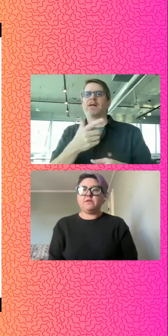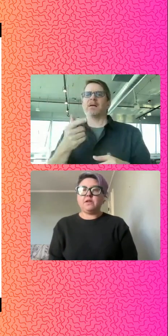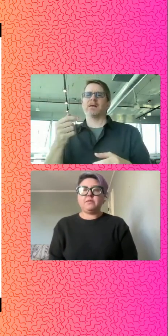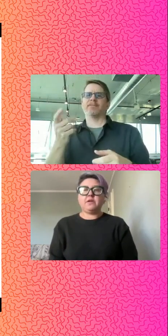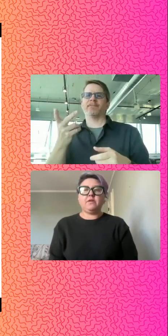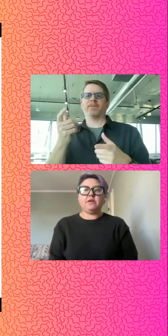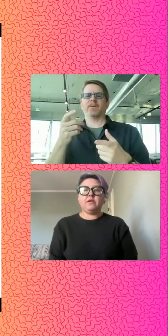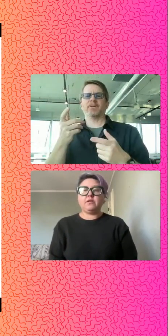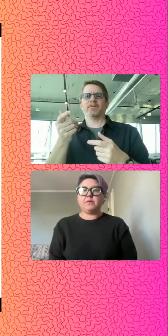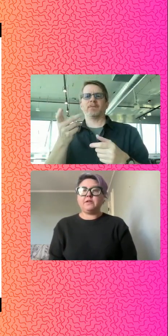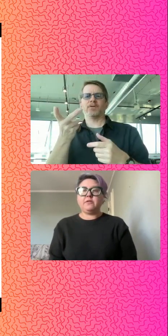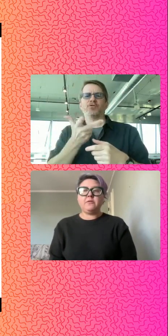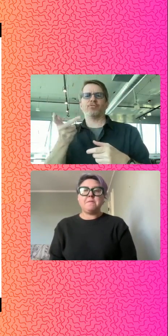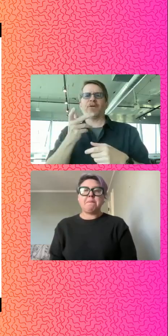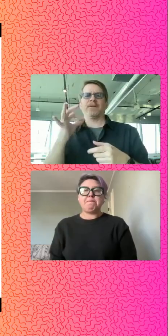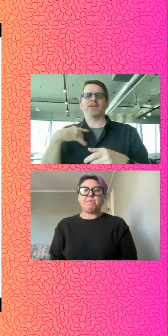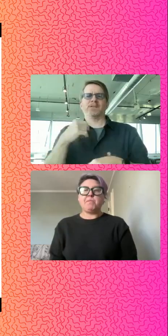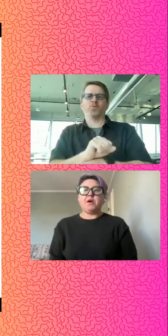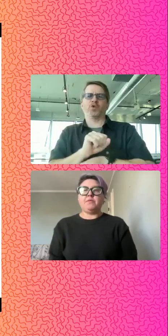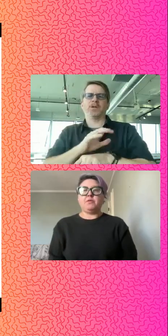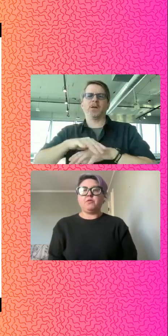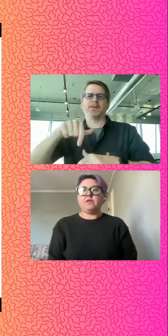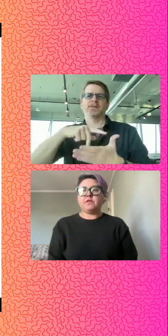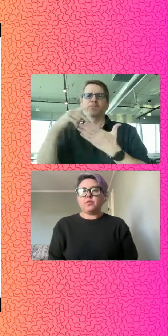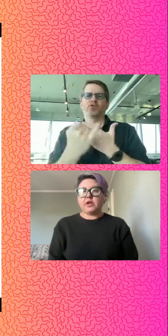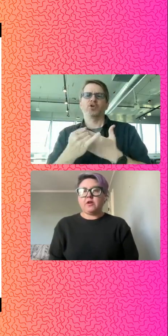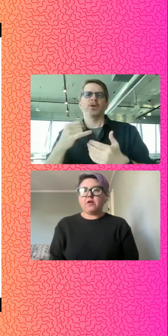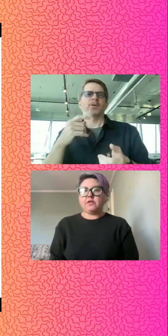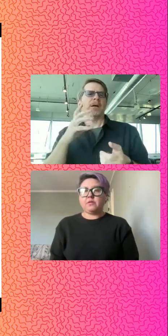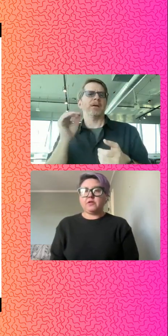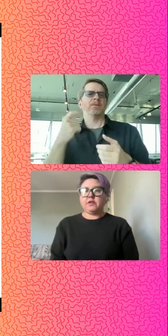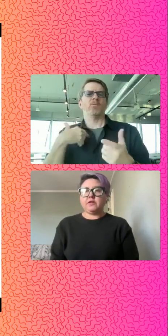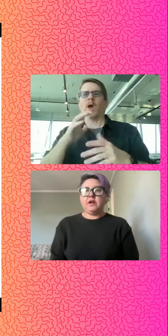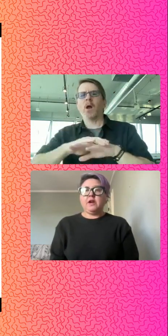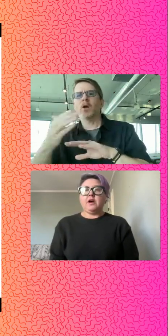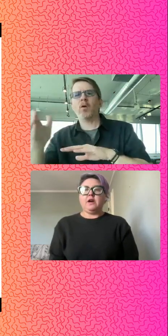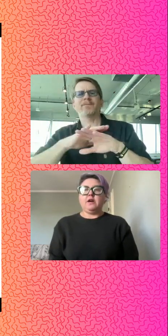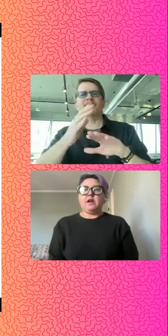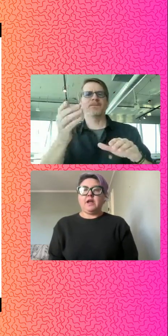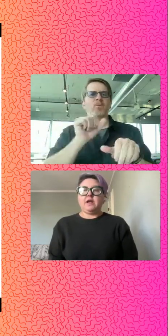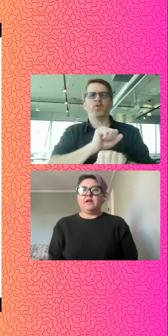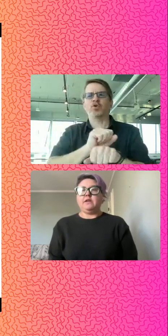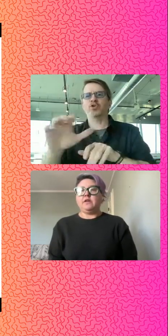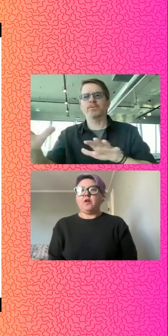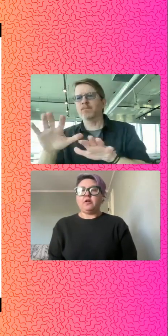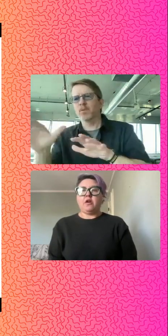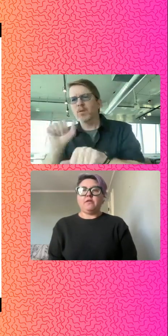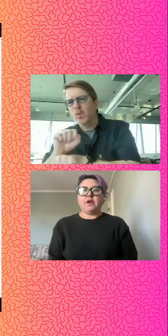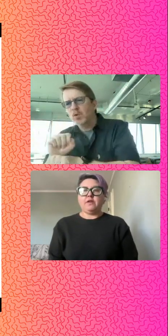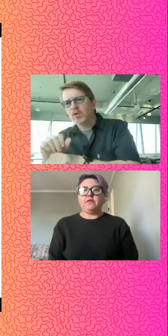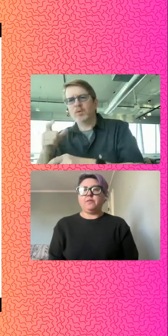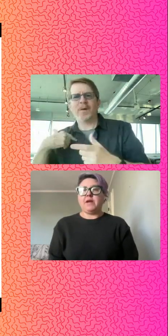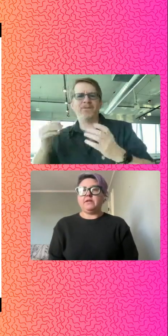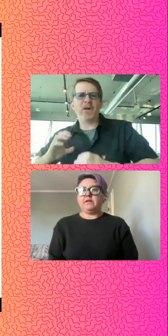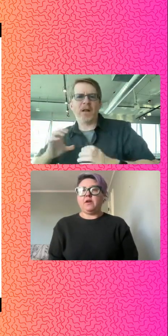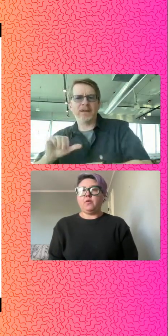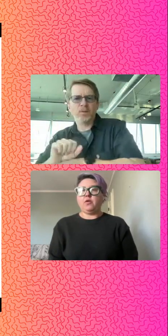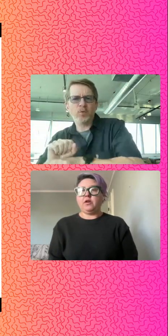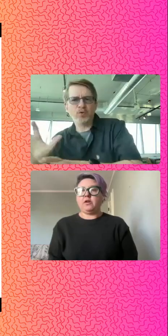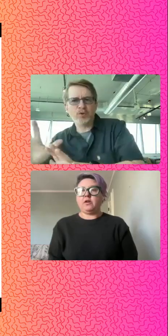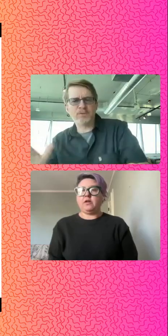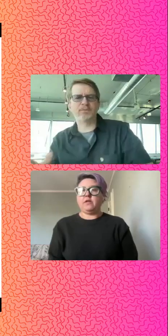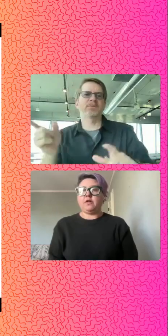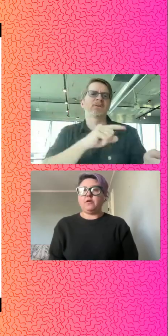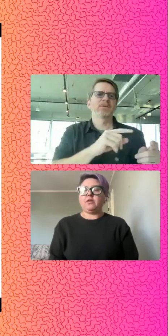actively being developed here and there, little by little. There were three of us working on this project. and on and off, kind of balancing